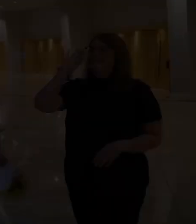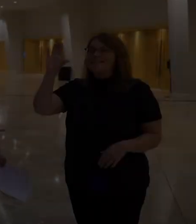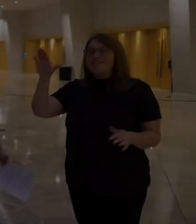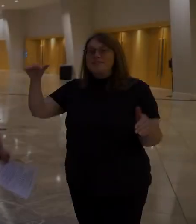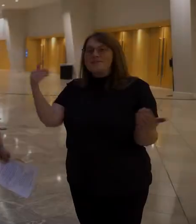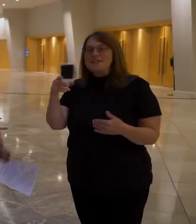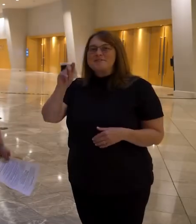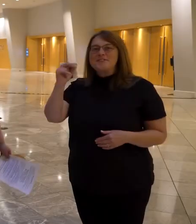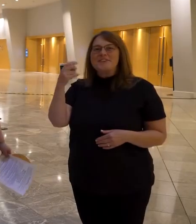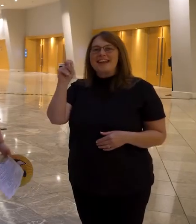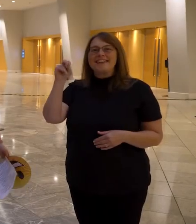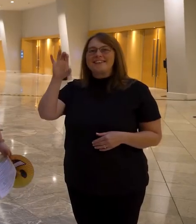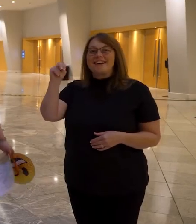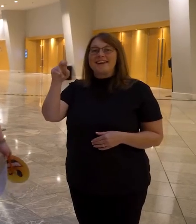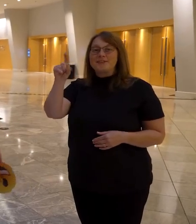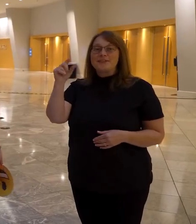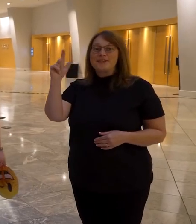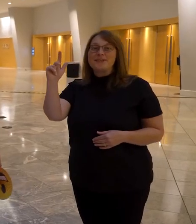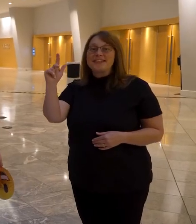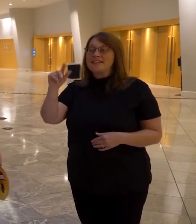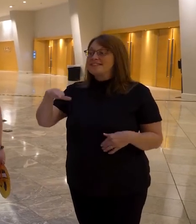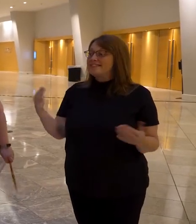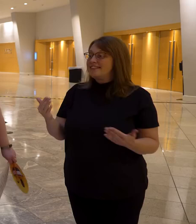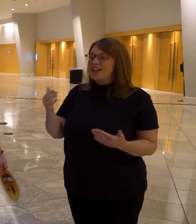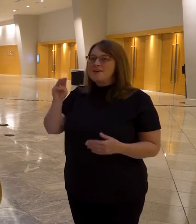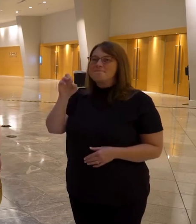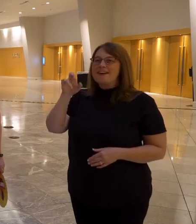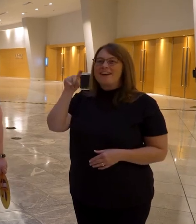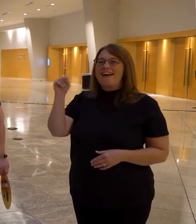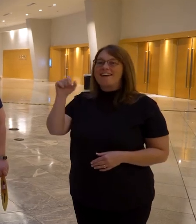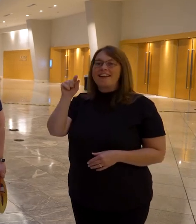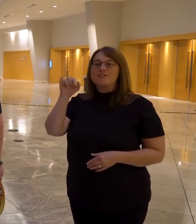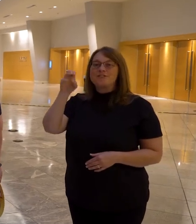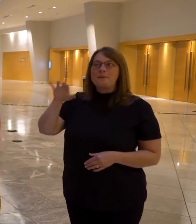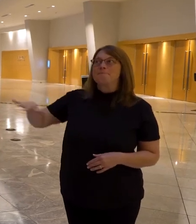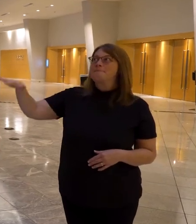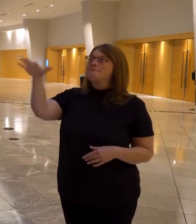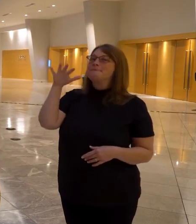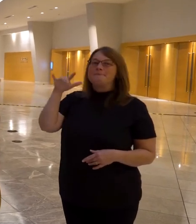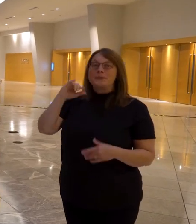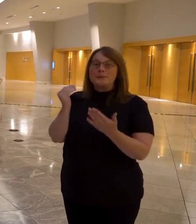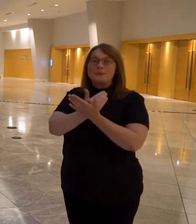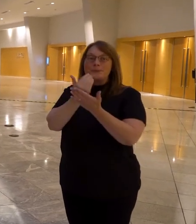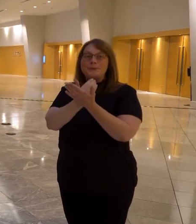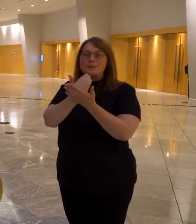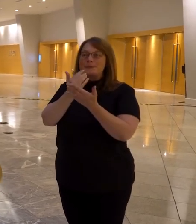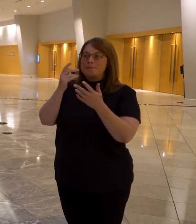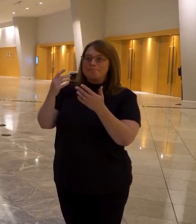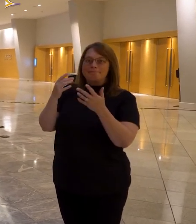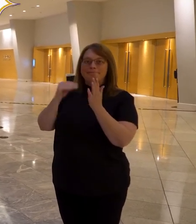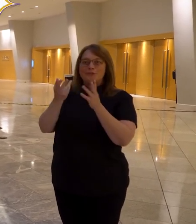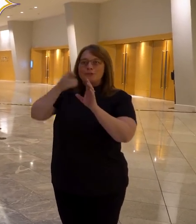and welcome to DragonCon 2023. We are here in the Marriott Atrium, and we're about to do a Newbie's walking